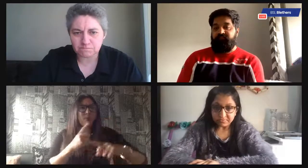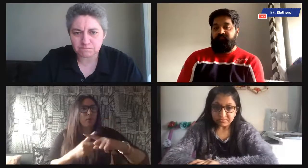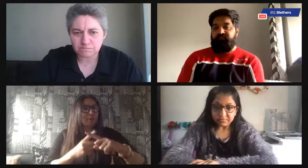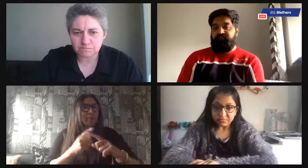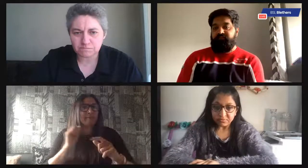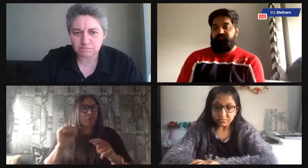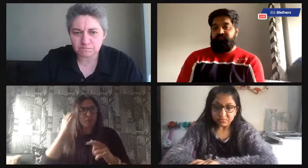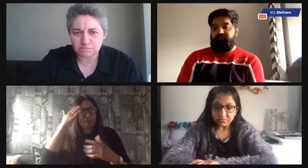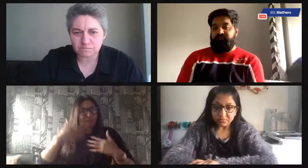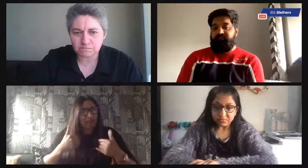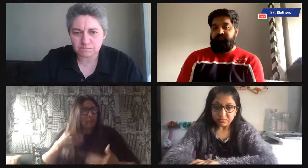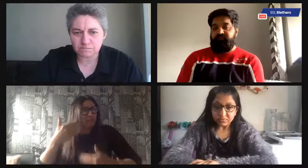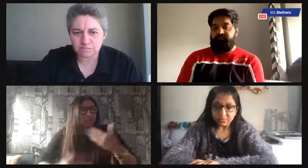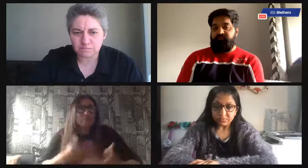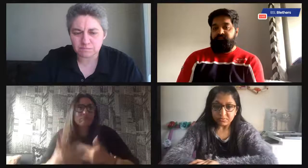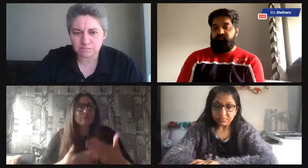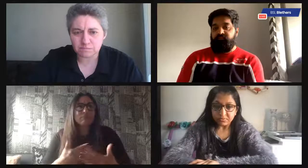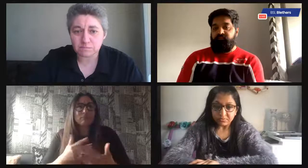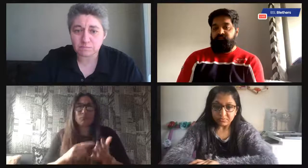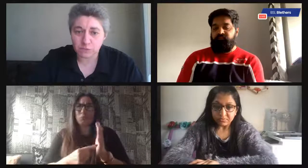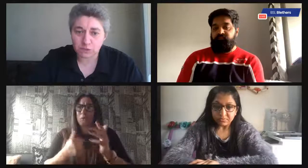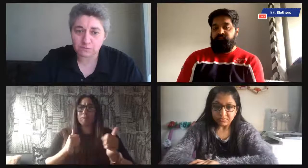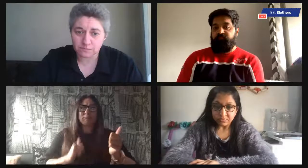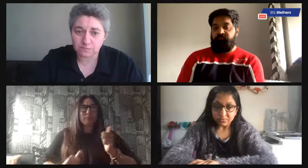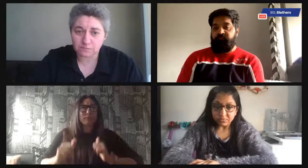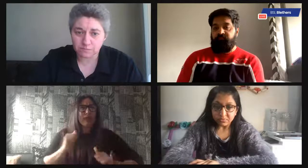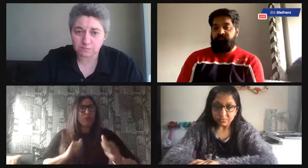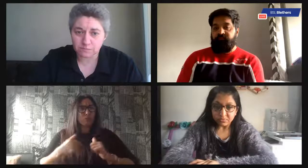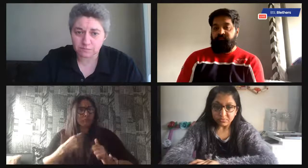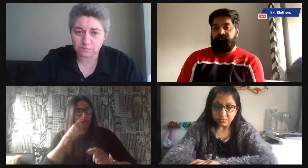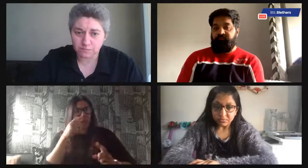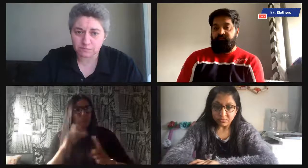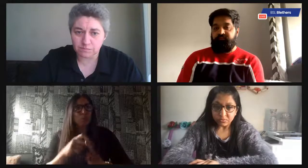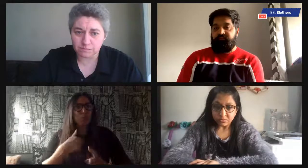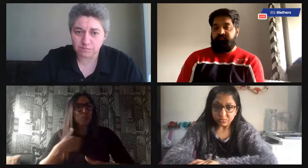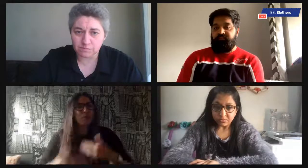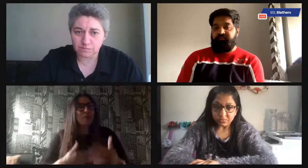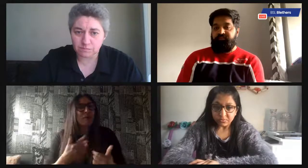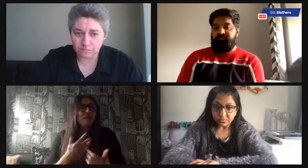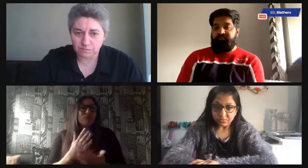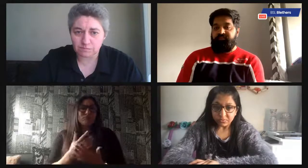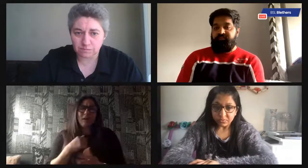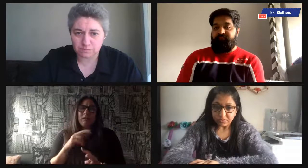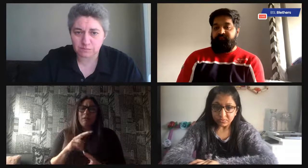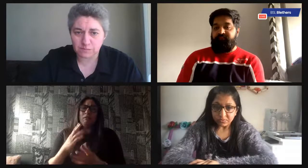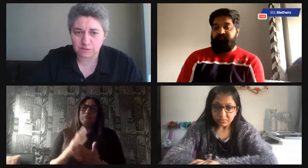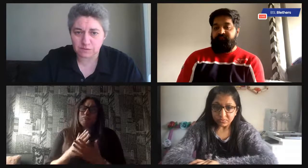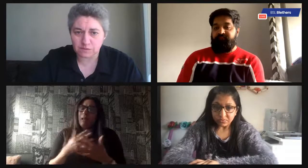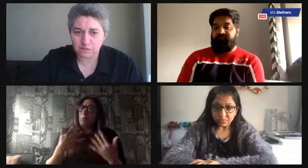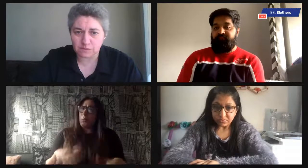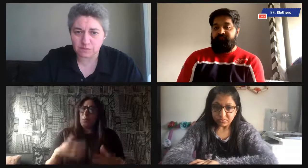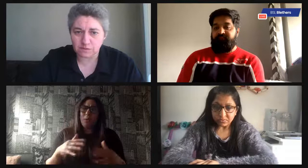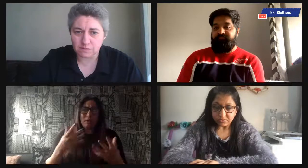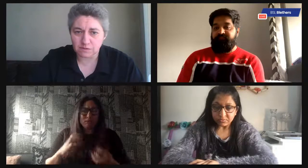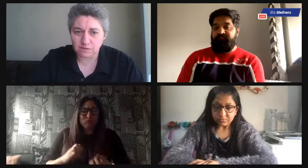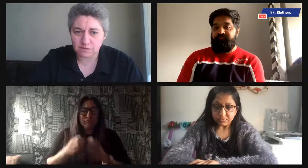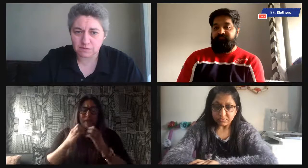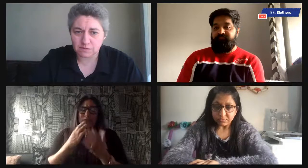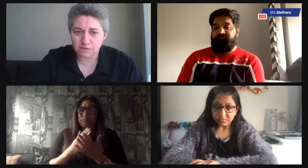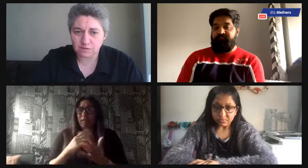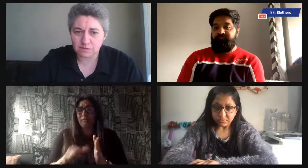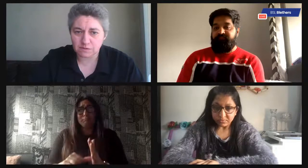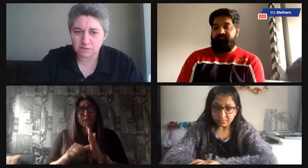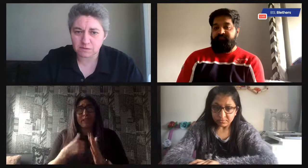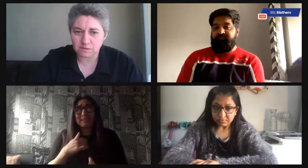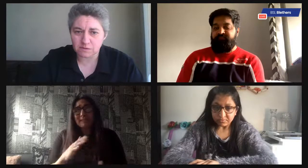understanding, the understanding why the confidence has maybe not been great, and also we can make them feel proud